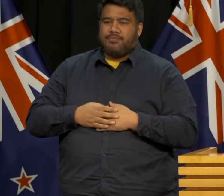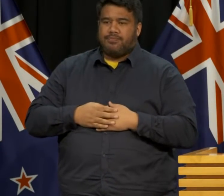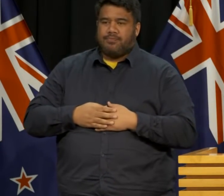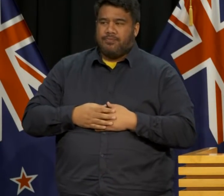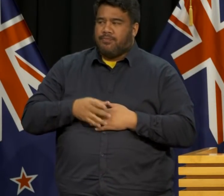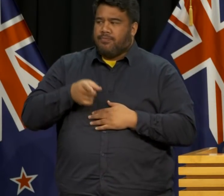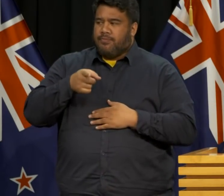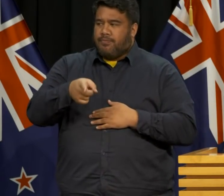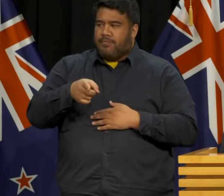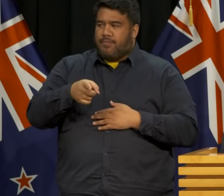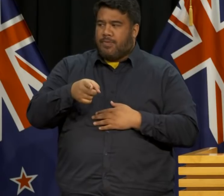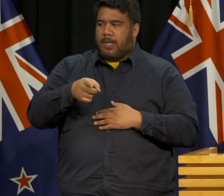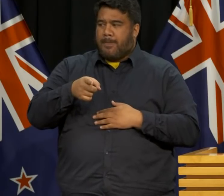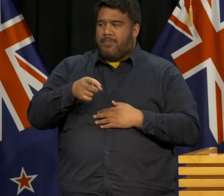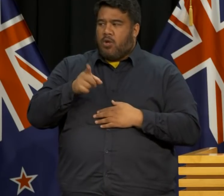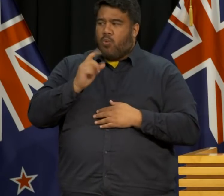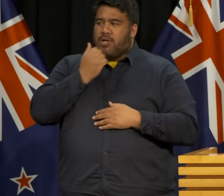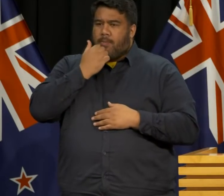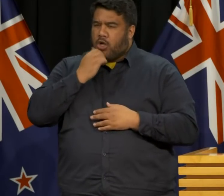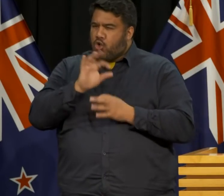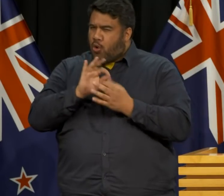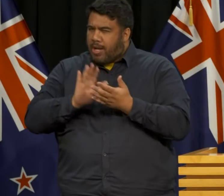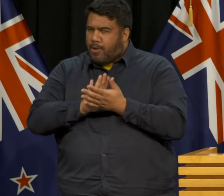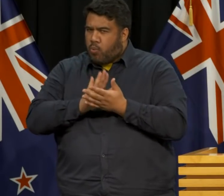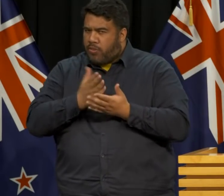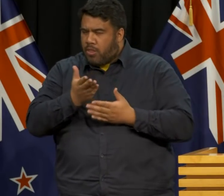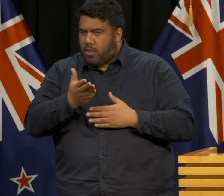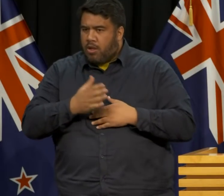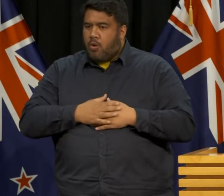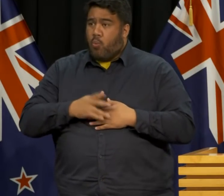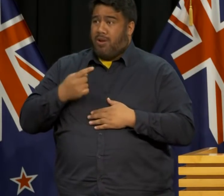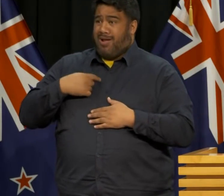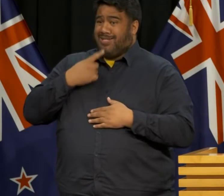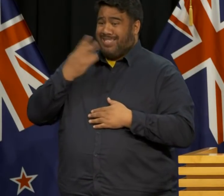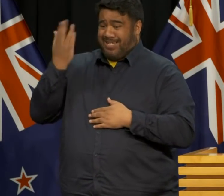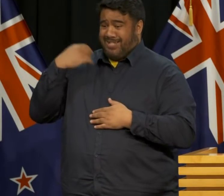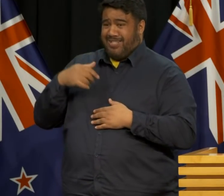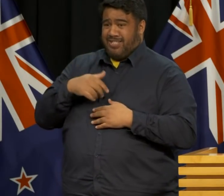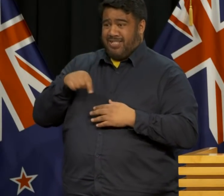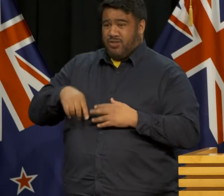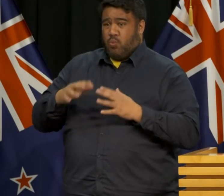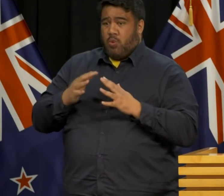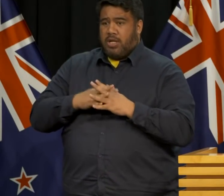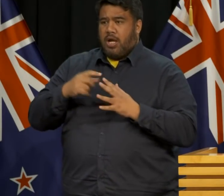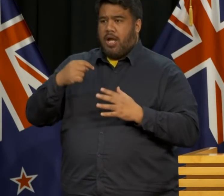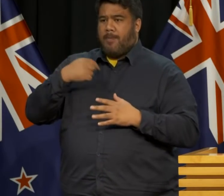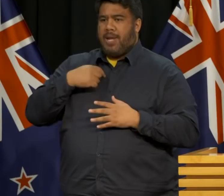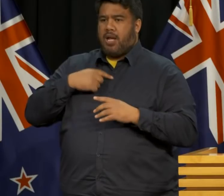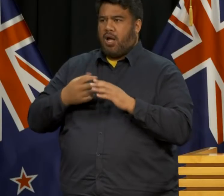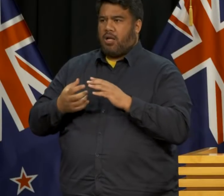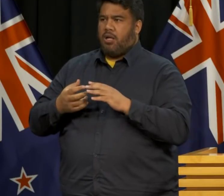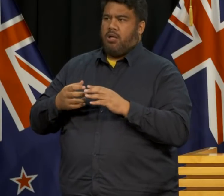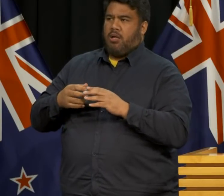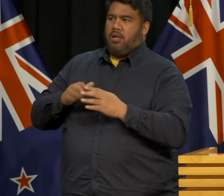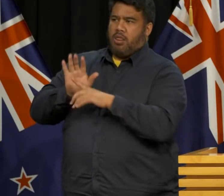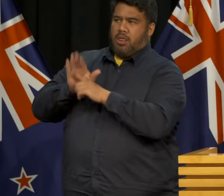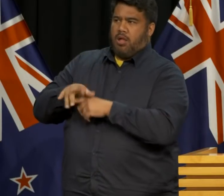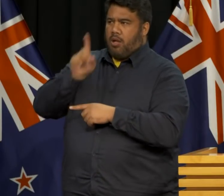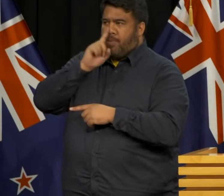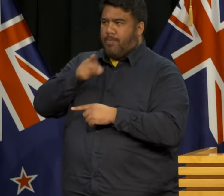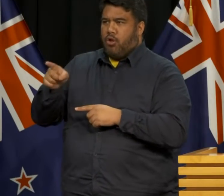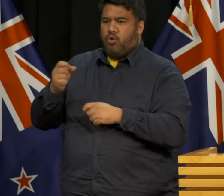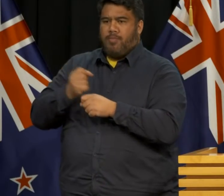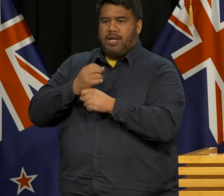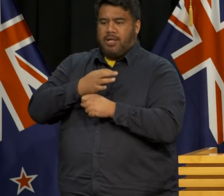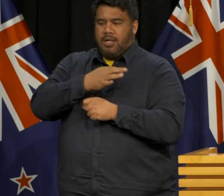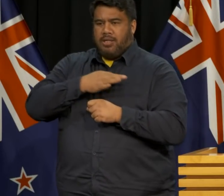Look, again, I think I went through this earlier in the week. I'm not going to second guess the clinical guidance, but one of the things I was concerned about